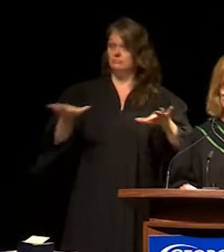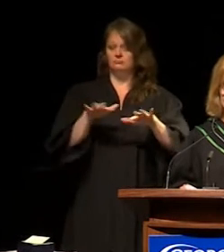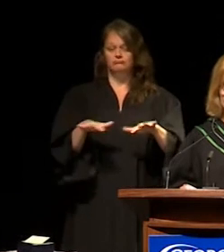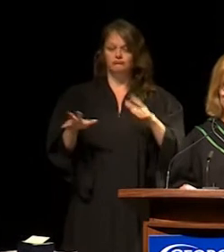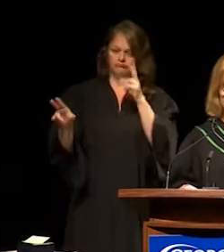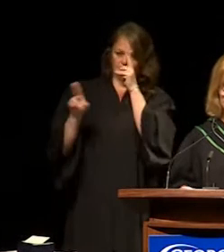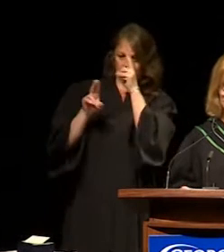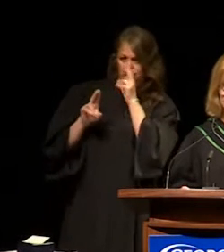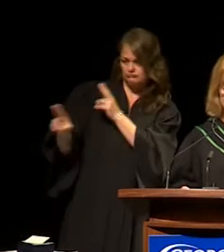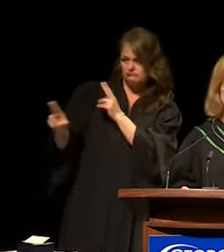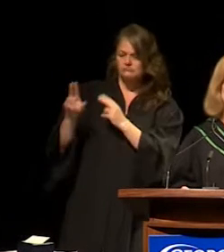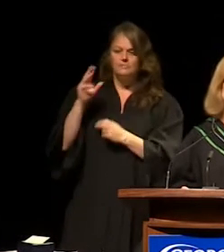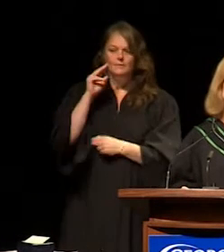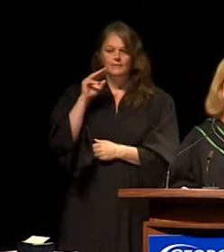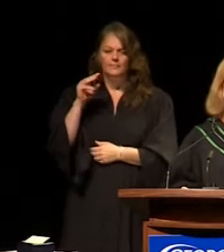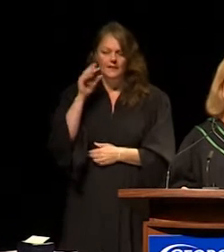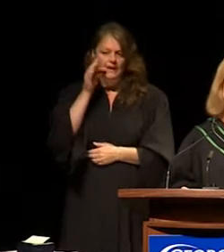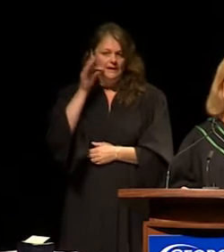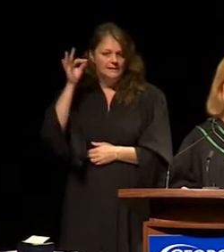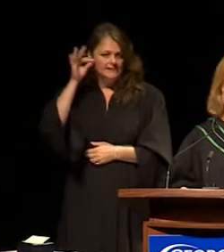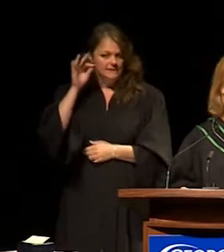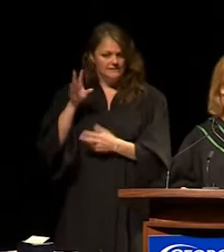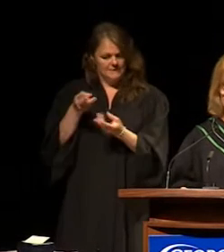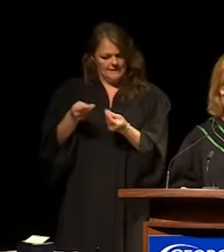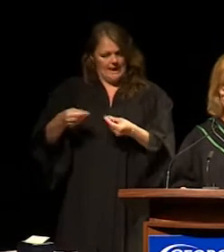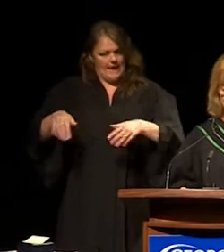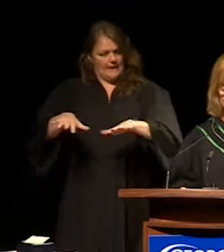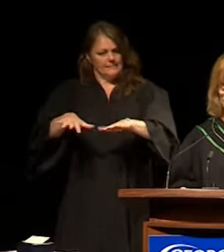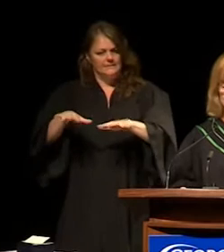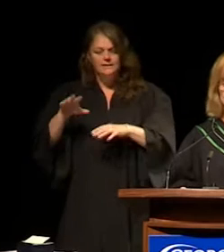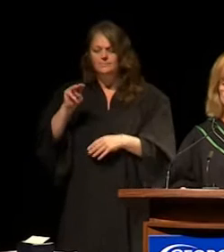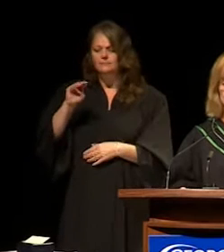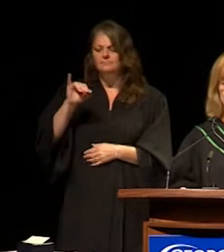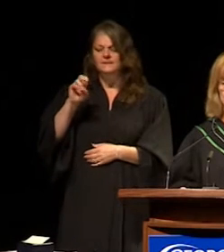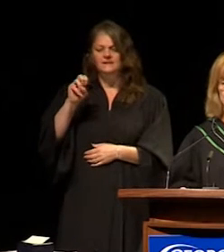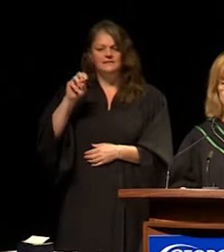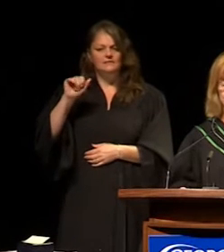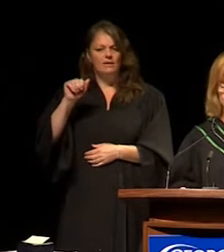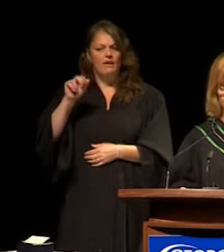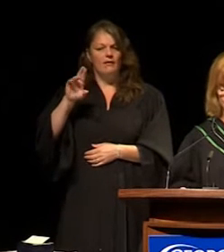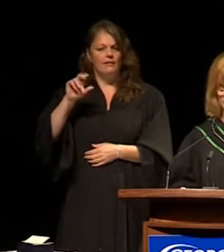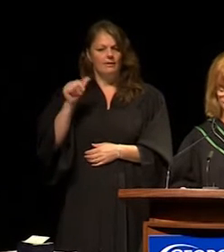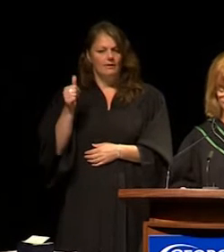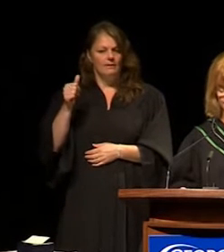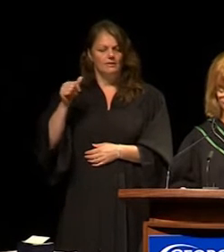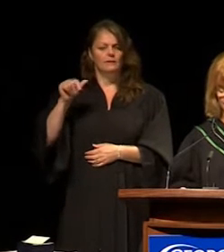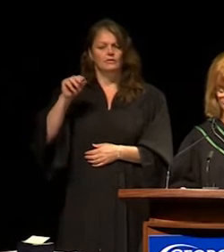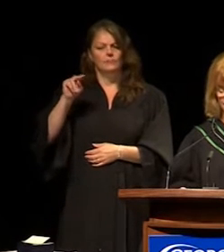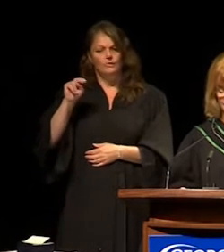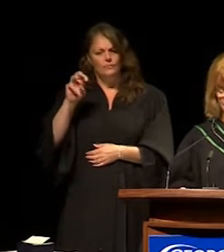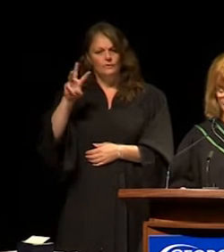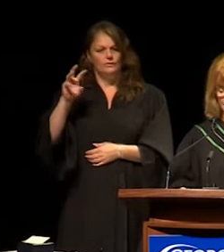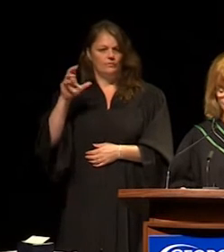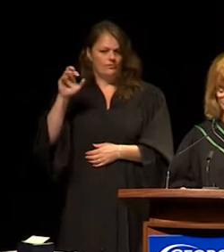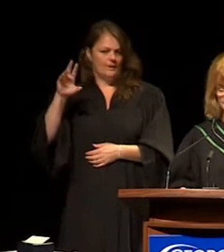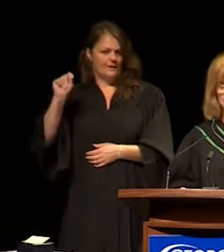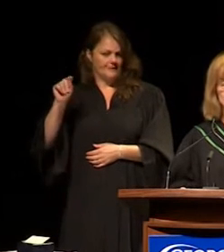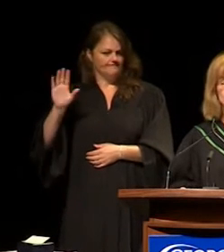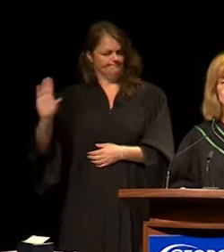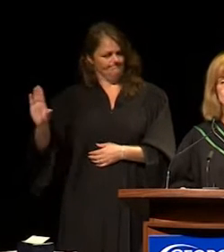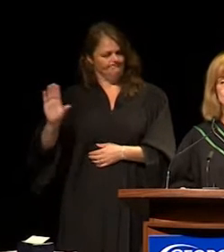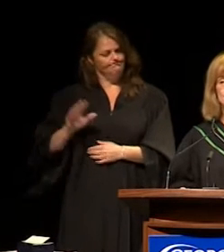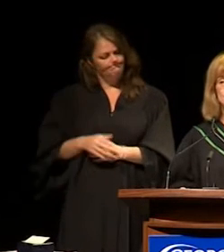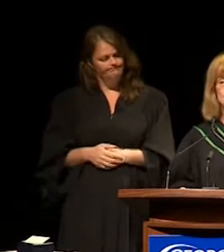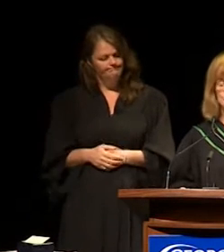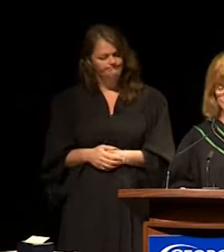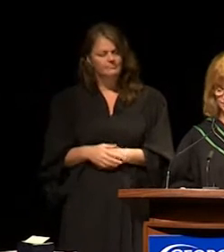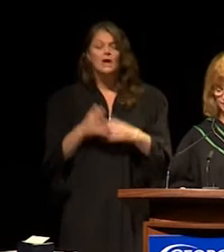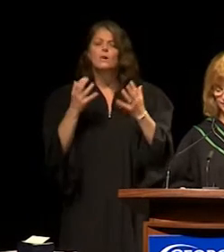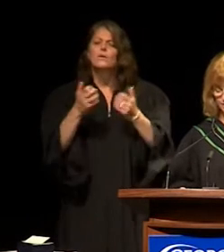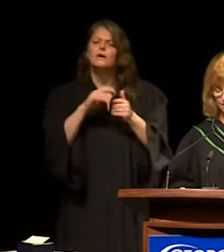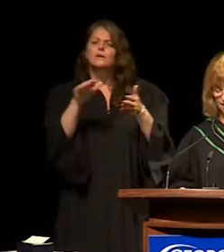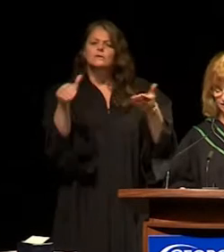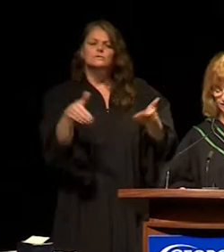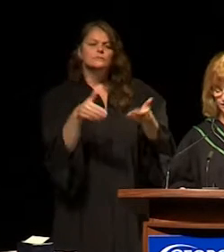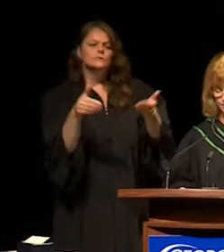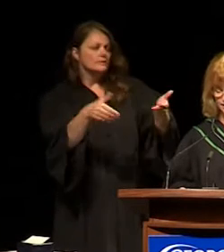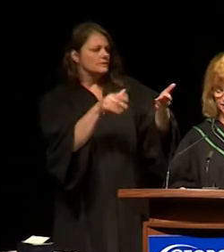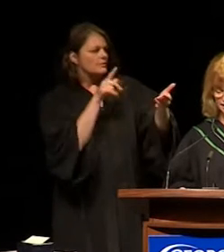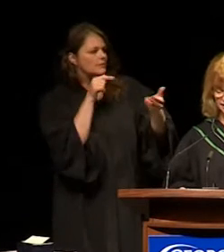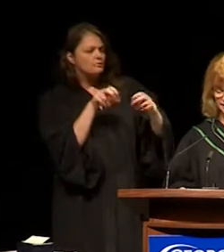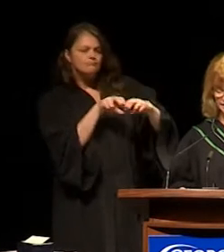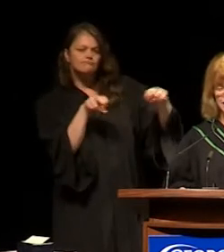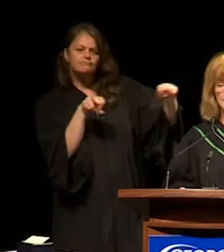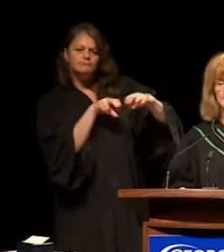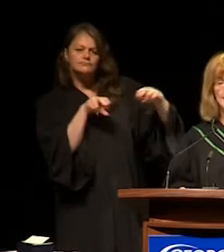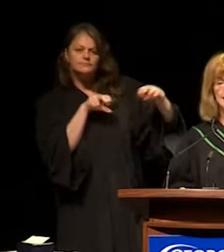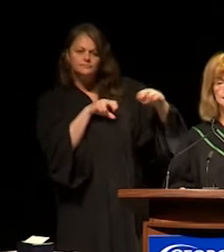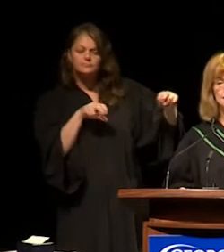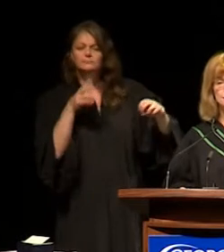is taking place on the traditional lands of the Mississauga of New Credit. I would like to introduce the members of our platform